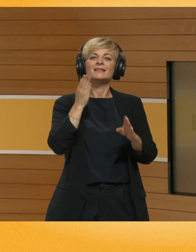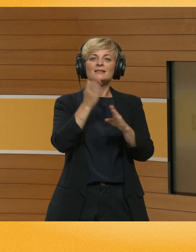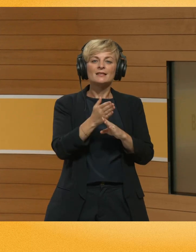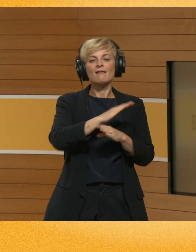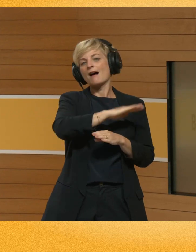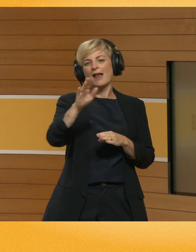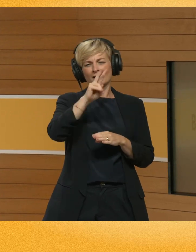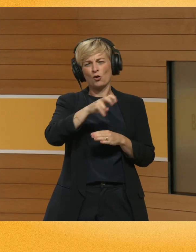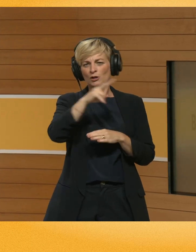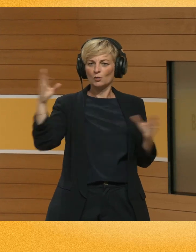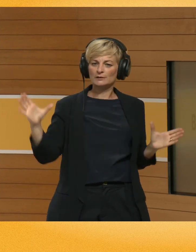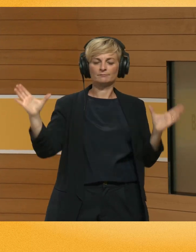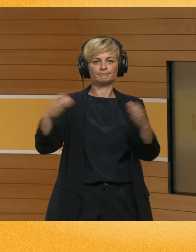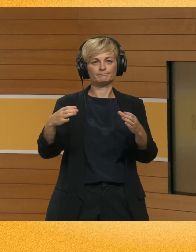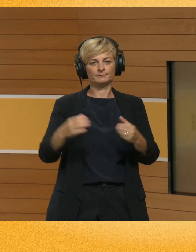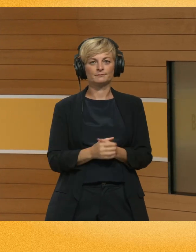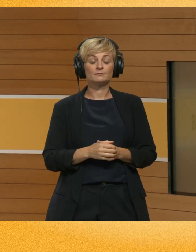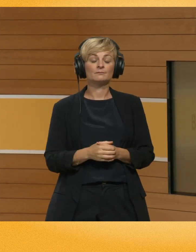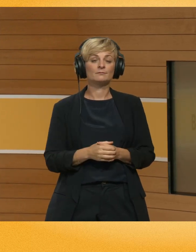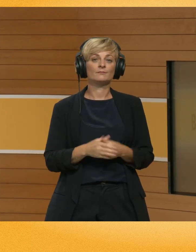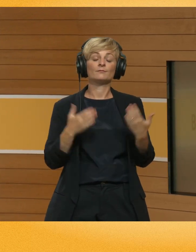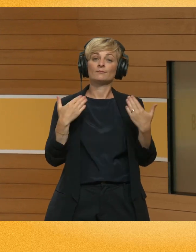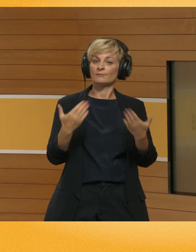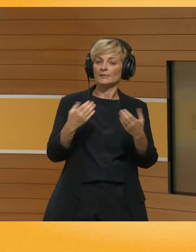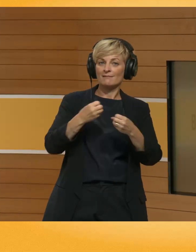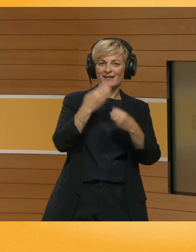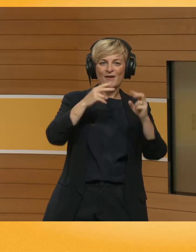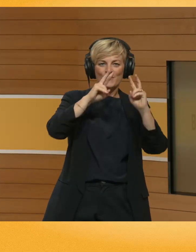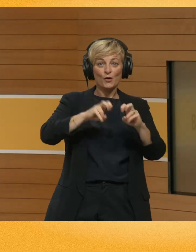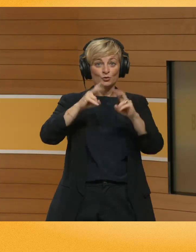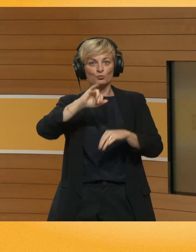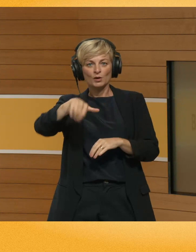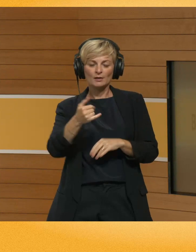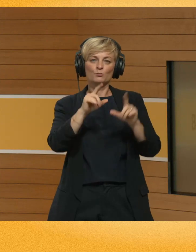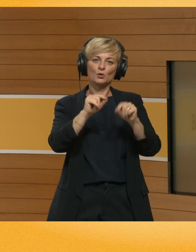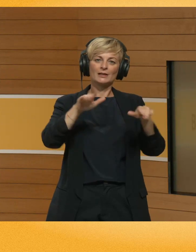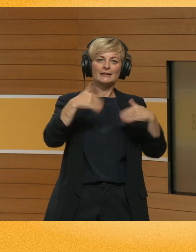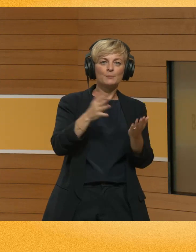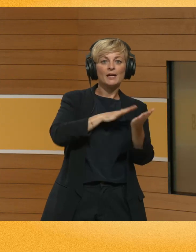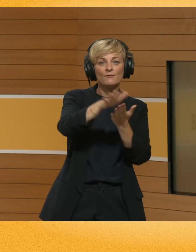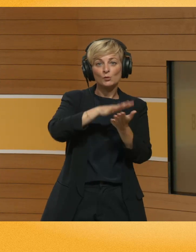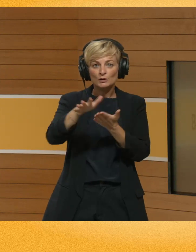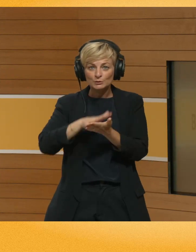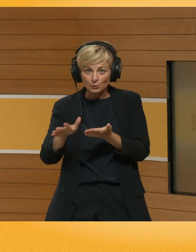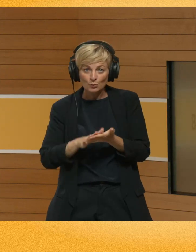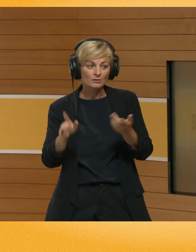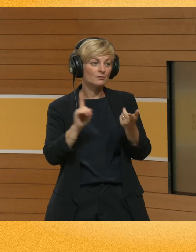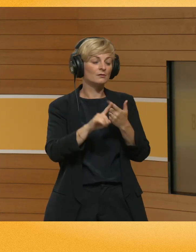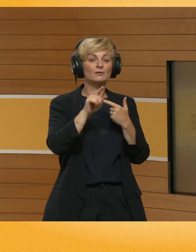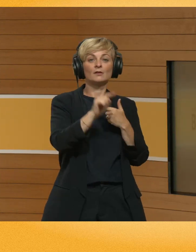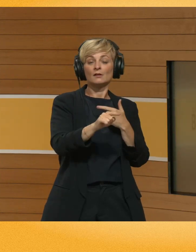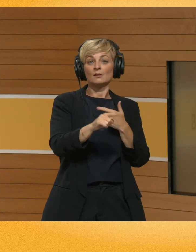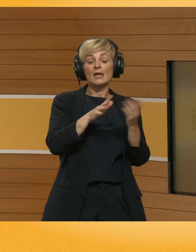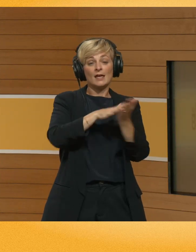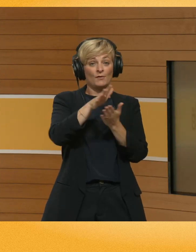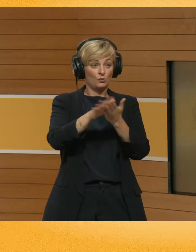a research project, so we're frequently evaluating, we're surveying the hospitals, After each measurement occasion, they're receiving